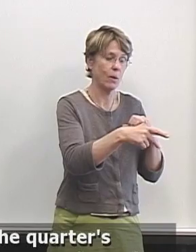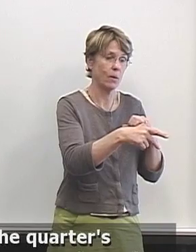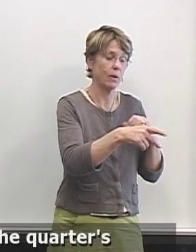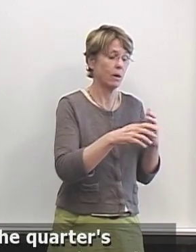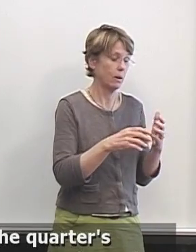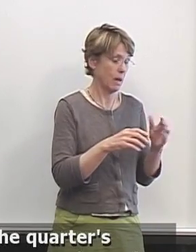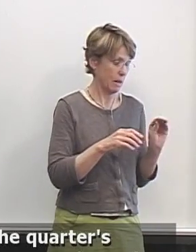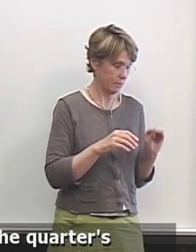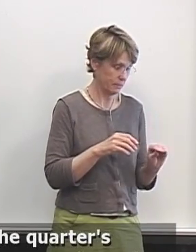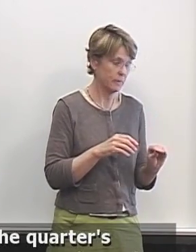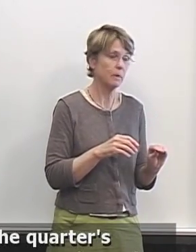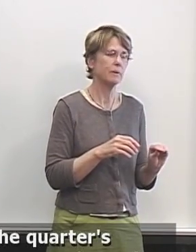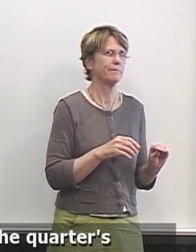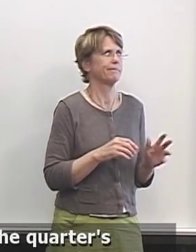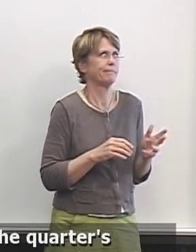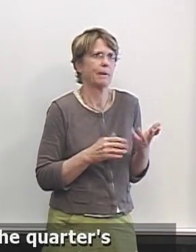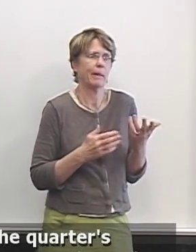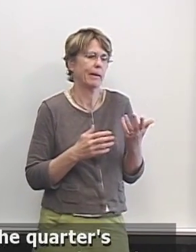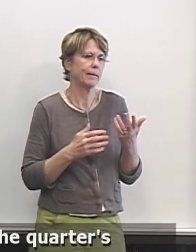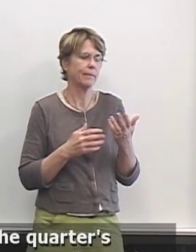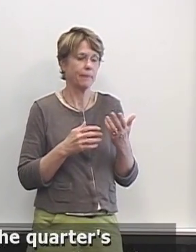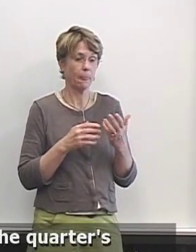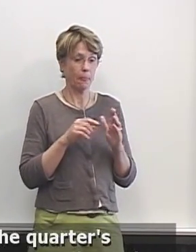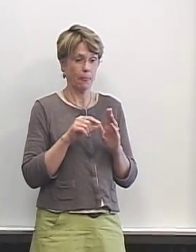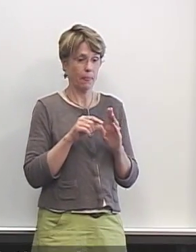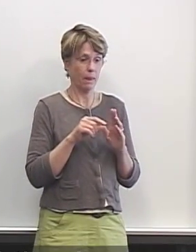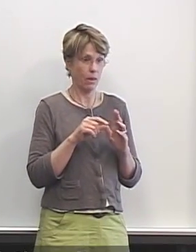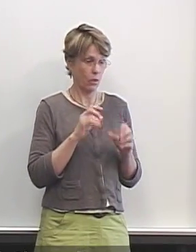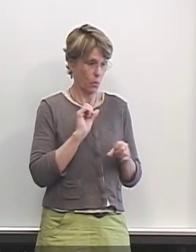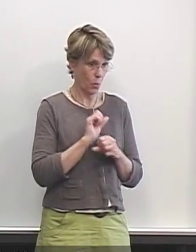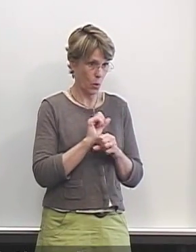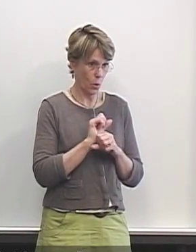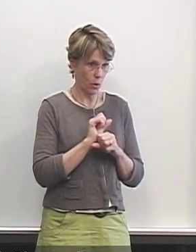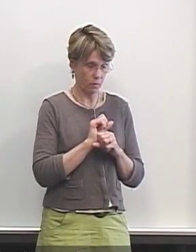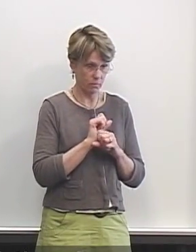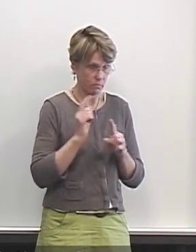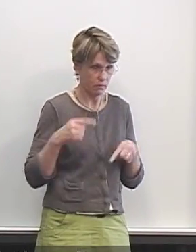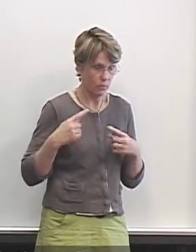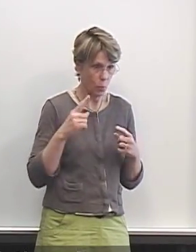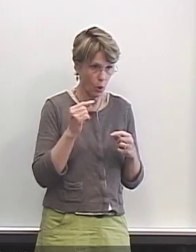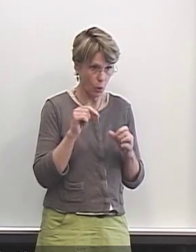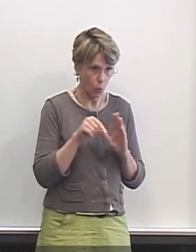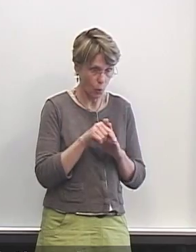the quarters or semesters or years' work is collected,